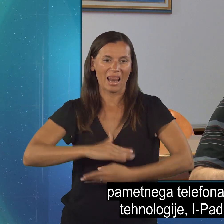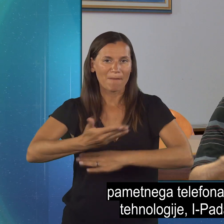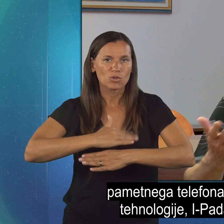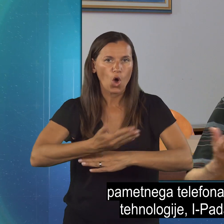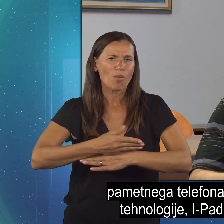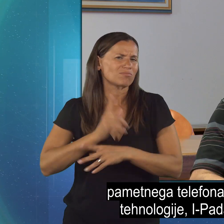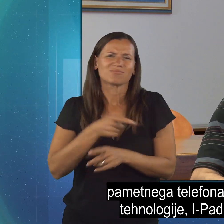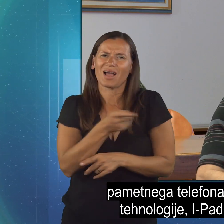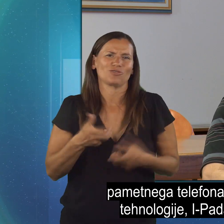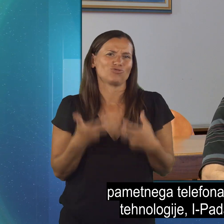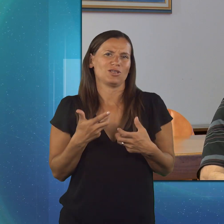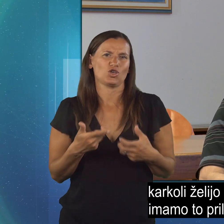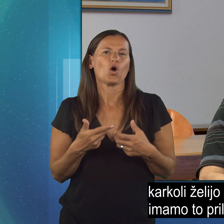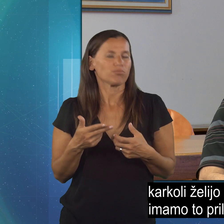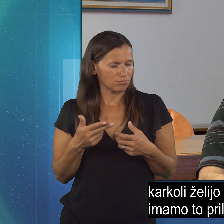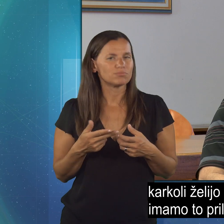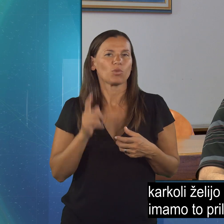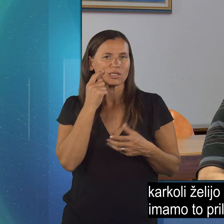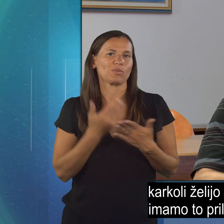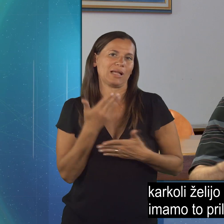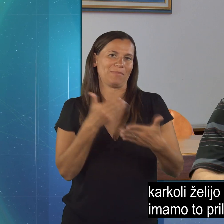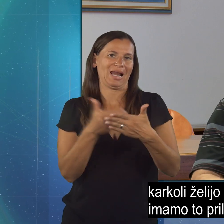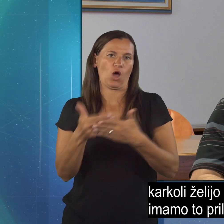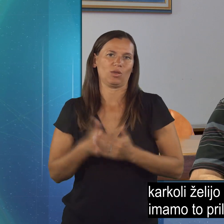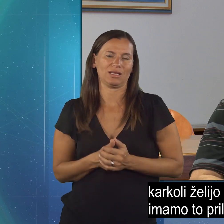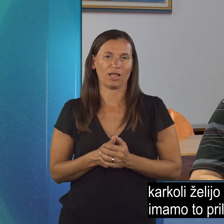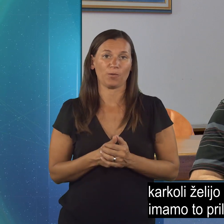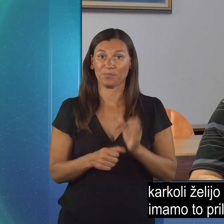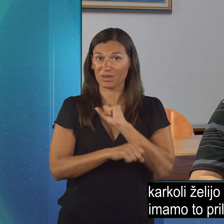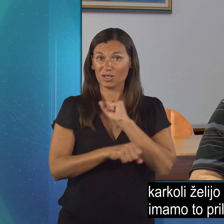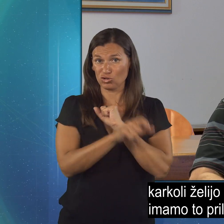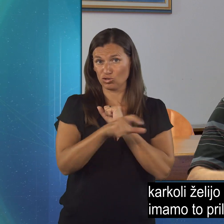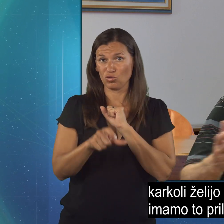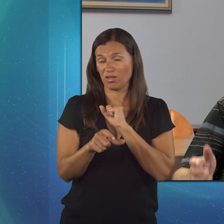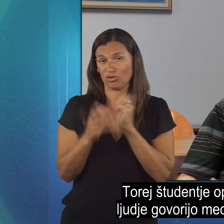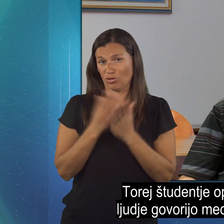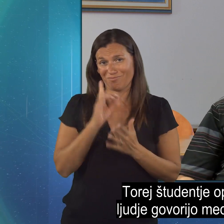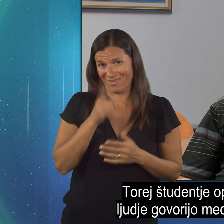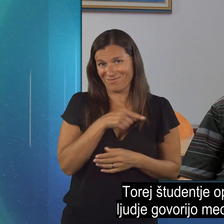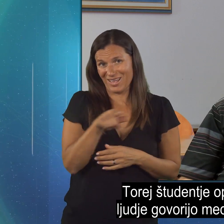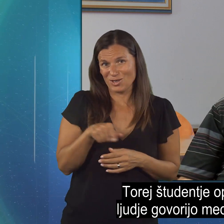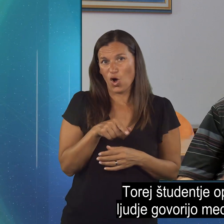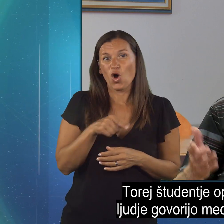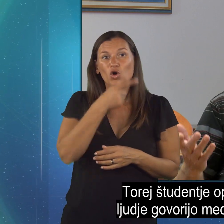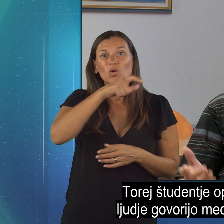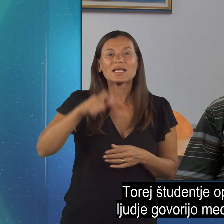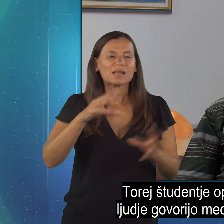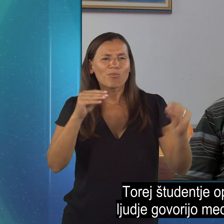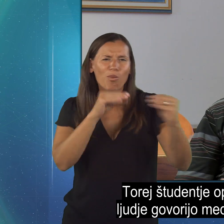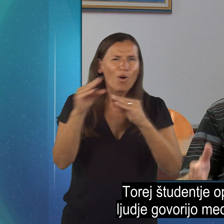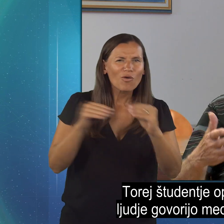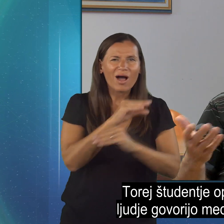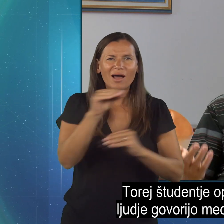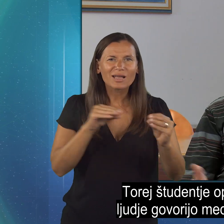technology, iPad, laptop, whatever they want to use, we have that accommodation. So students know this. I